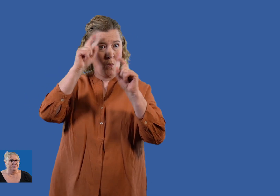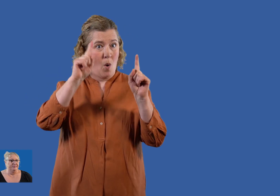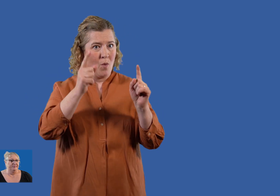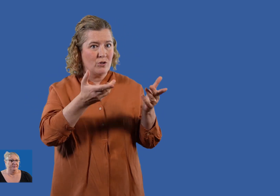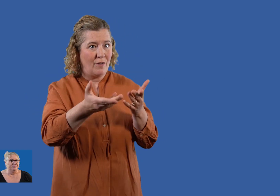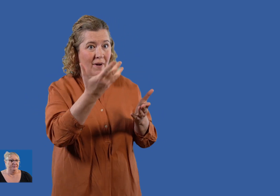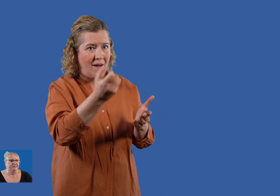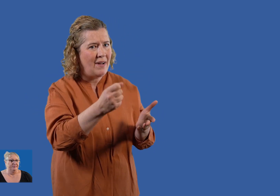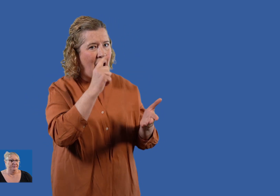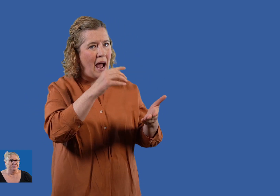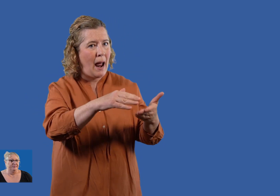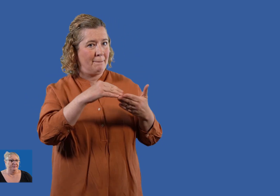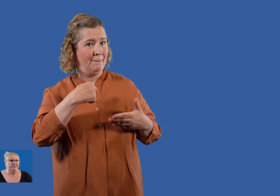help them when this happens.